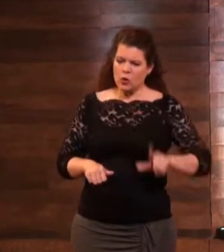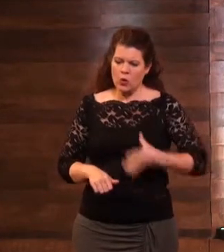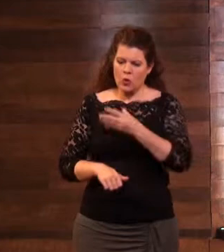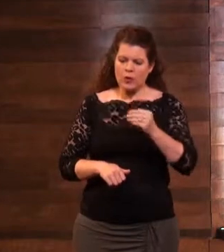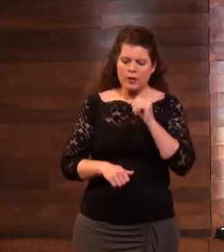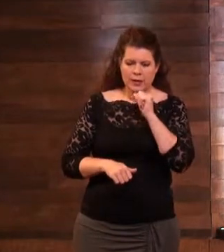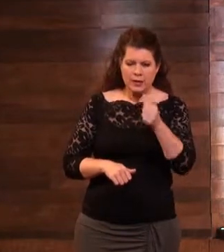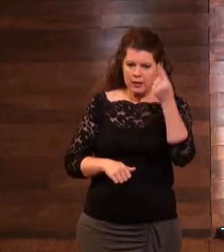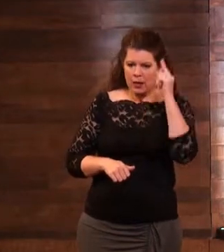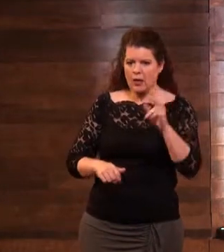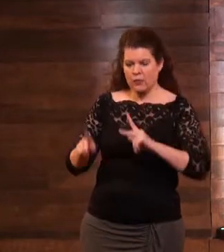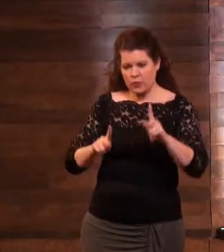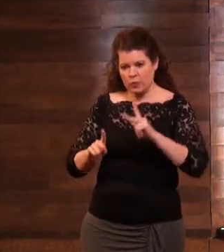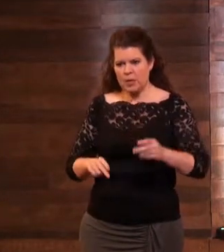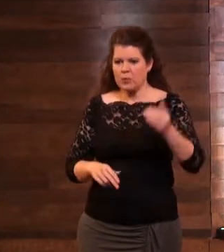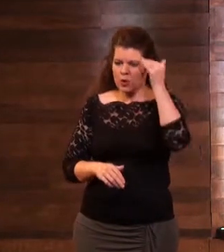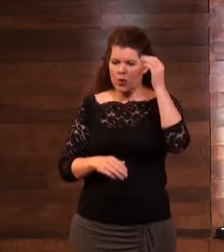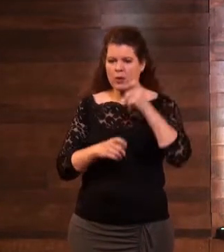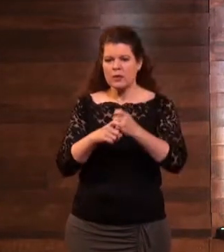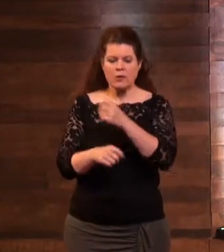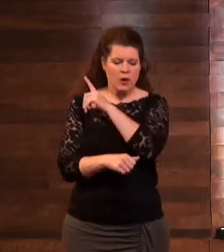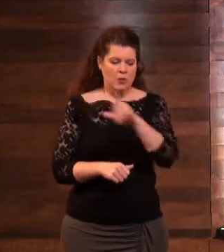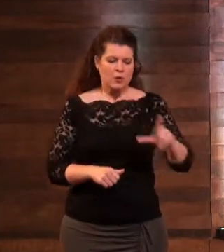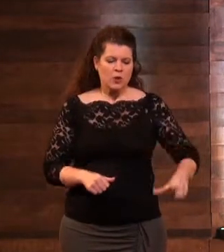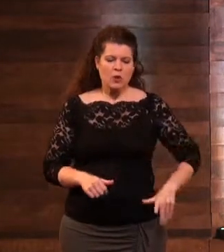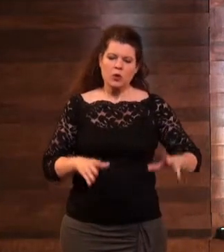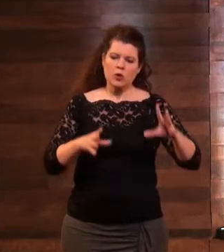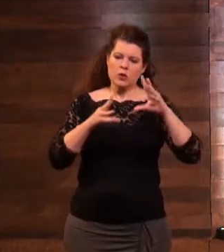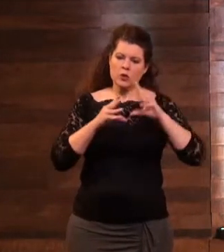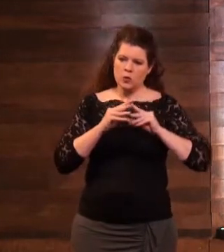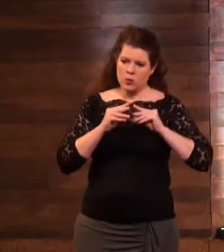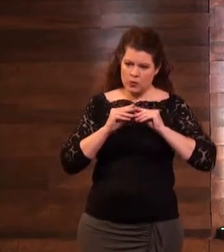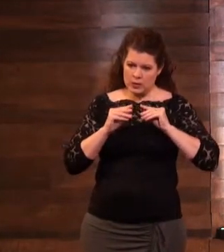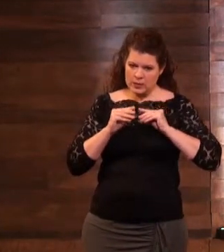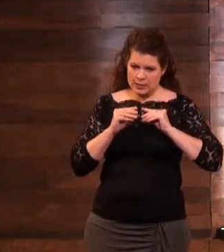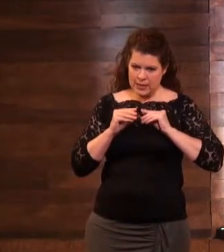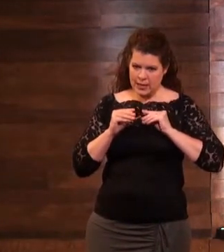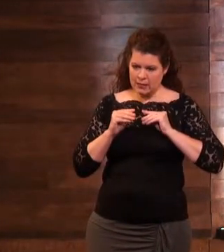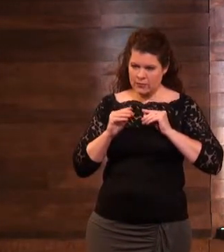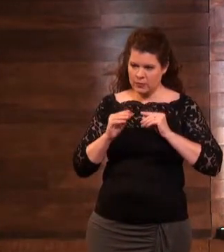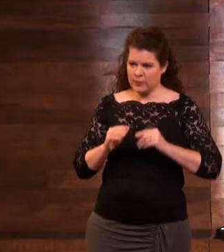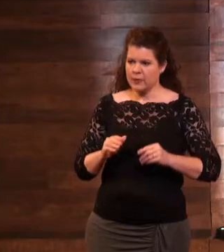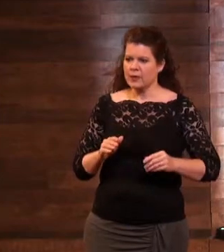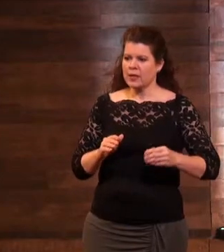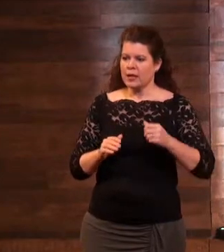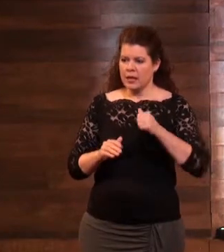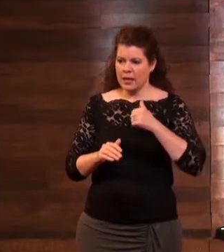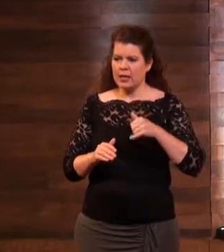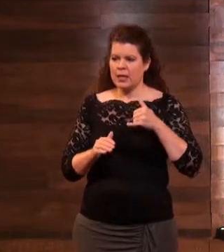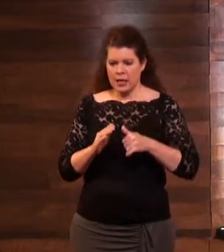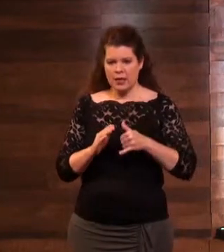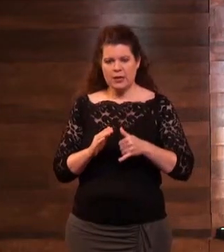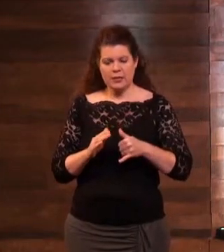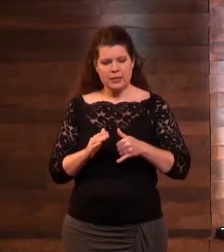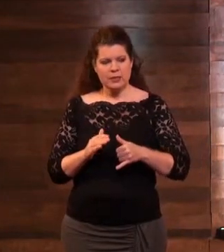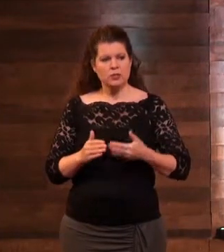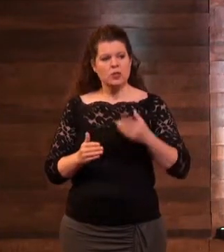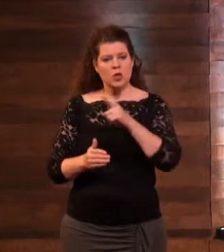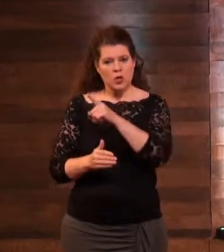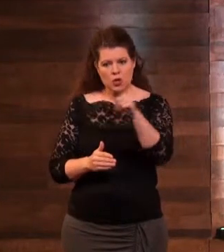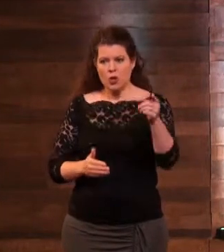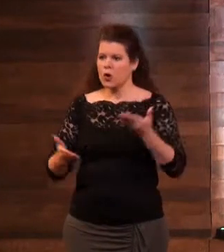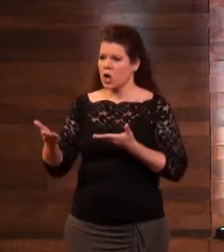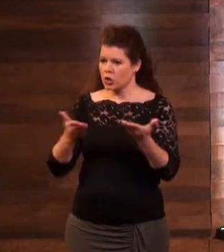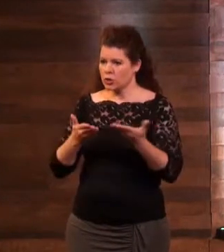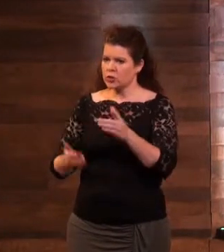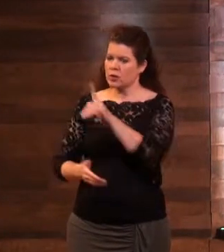the inheritance as your reward. You are serving the Lord Christ. So let's dig in now and make sure we understand how to